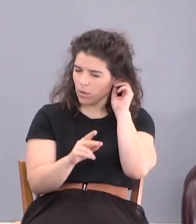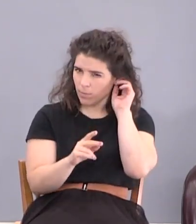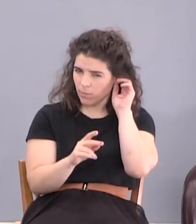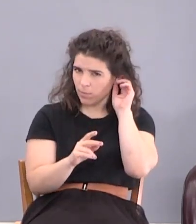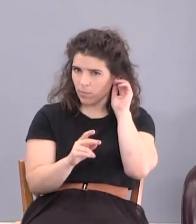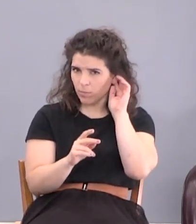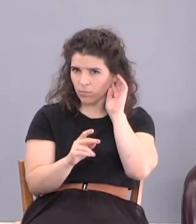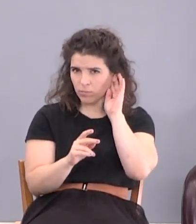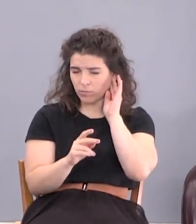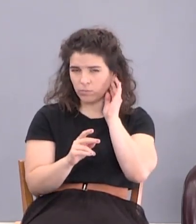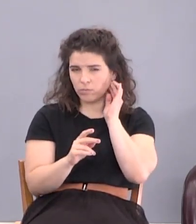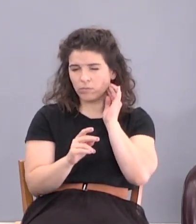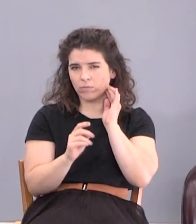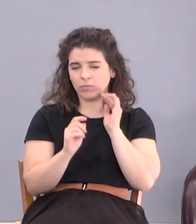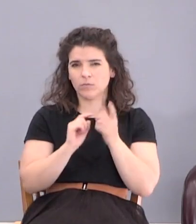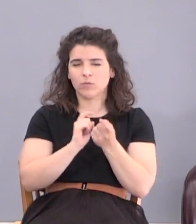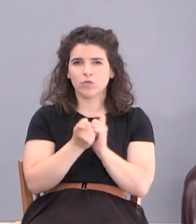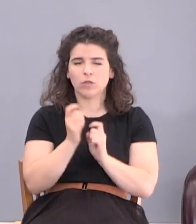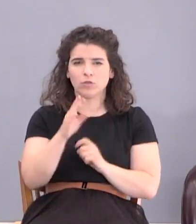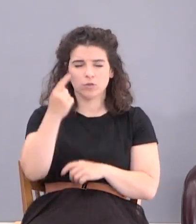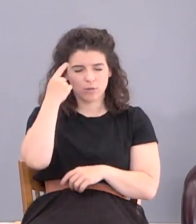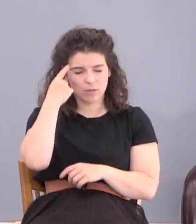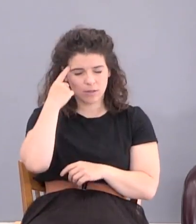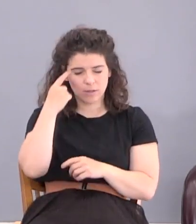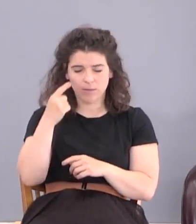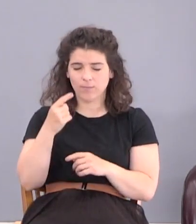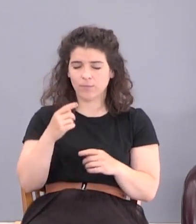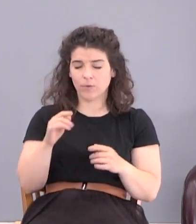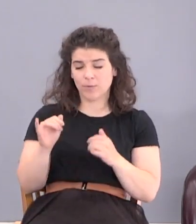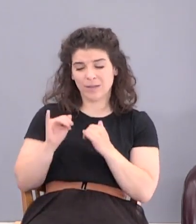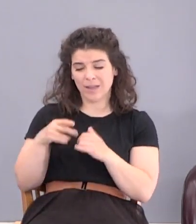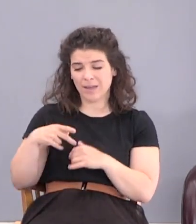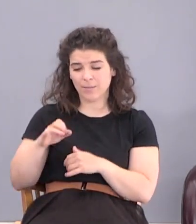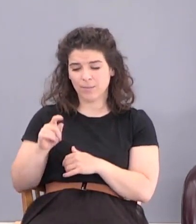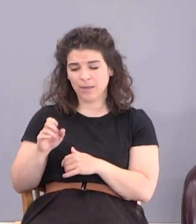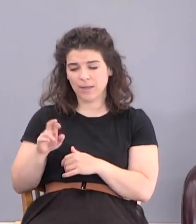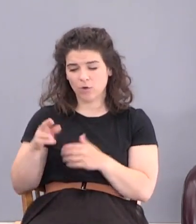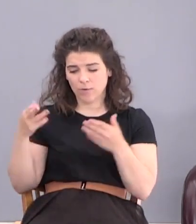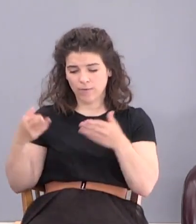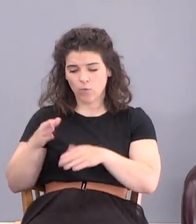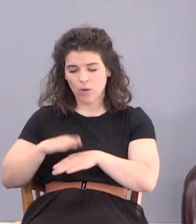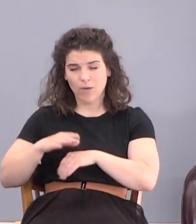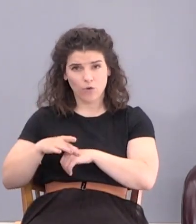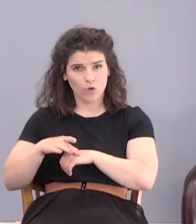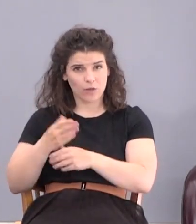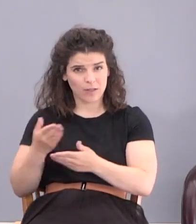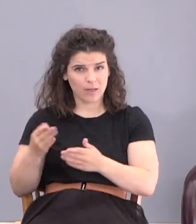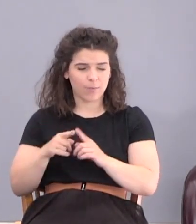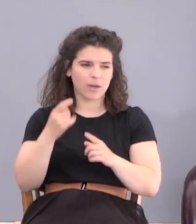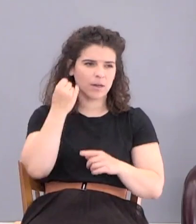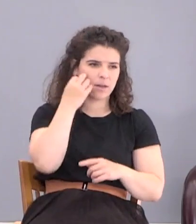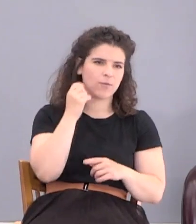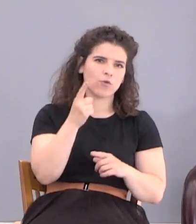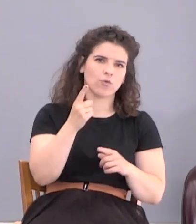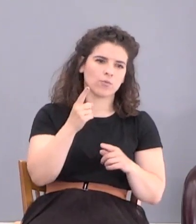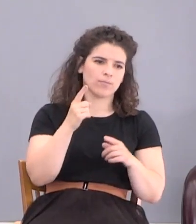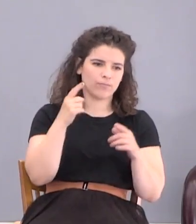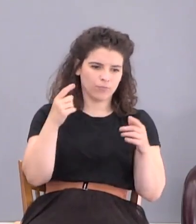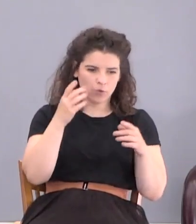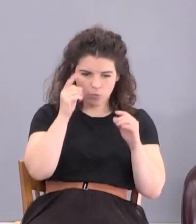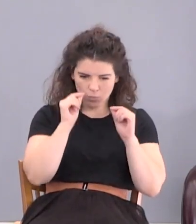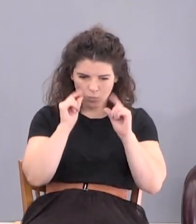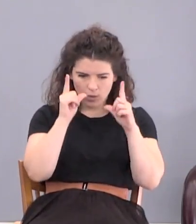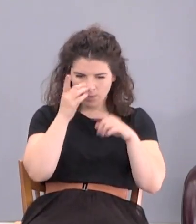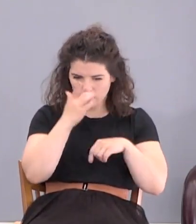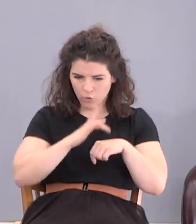going to be like Peter. We're going to get focused on the earthly things. But if we spend our time and we wake up early and our focus is on his